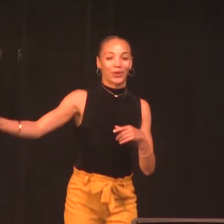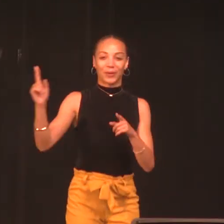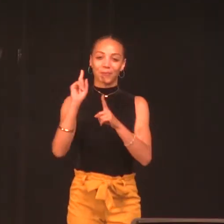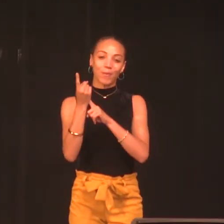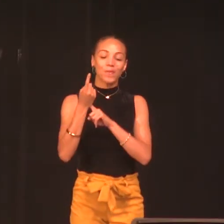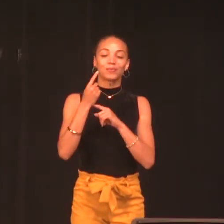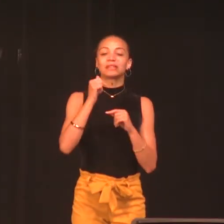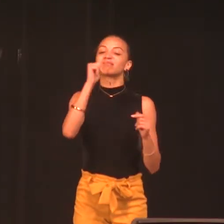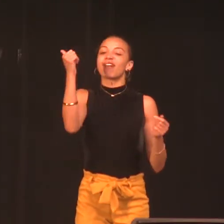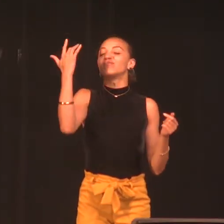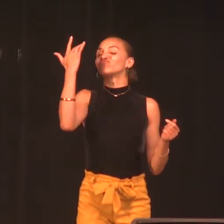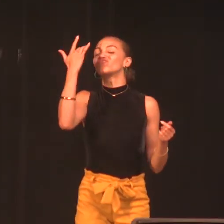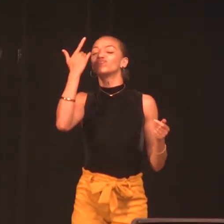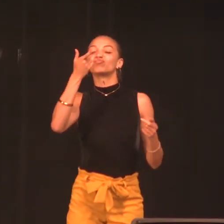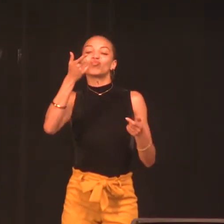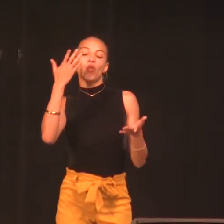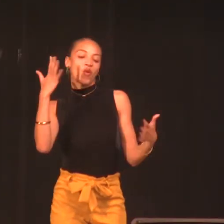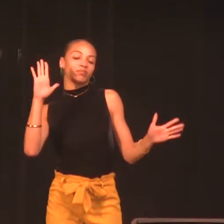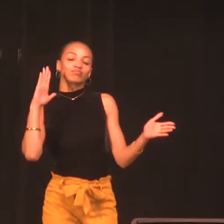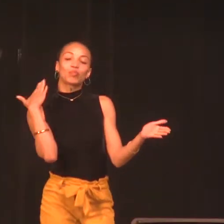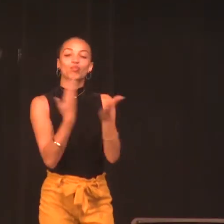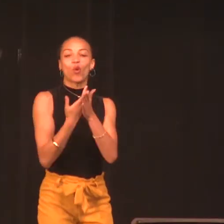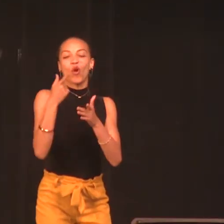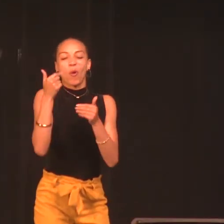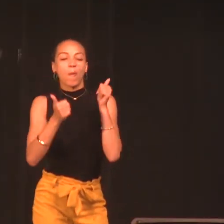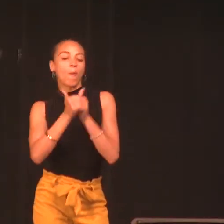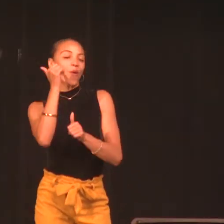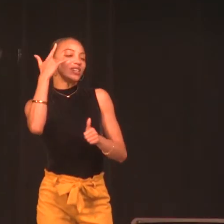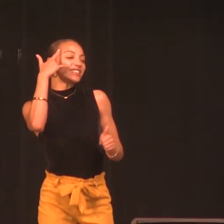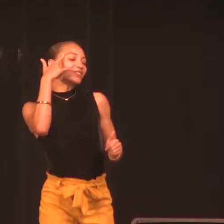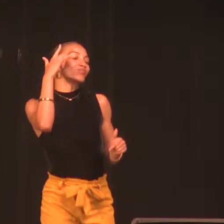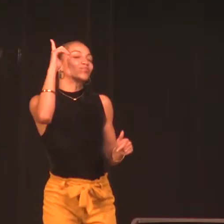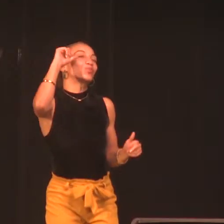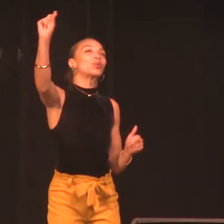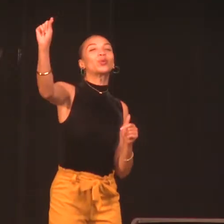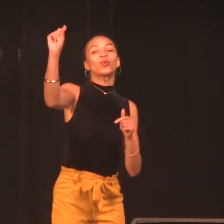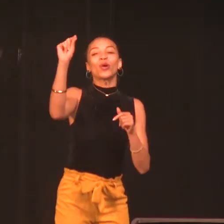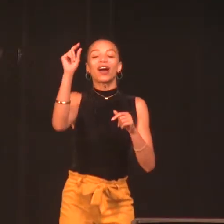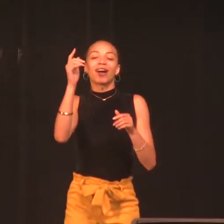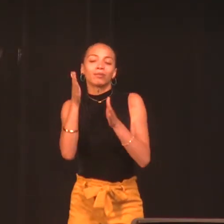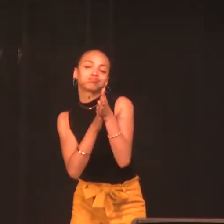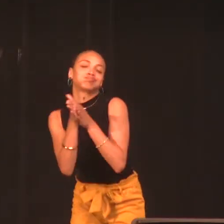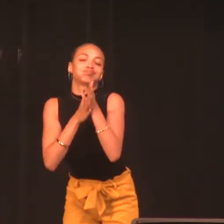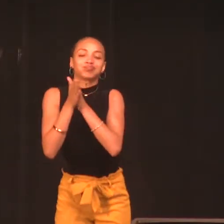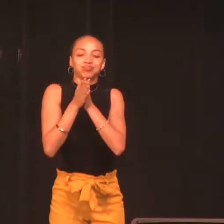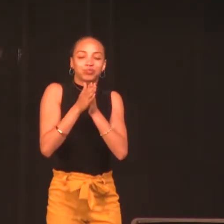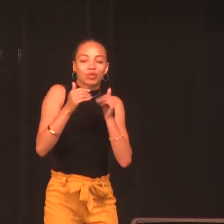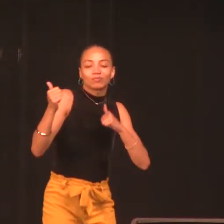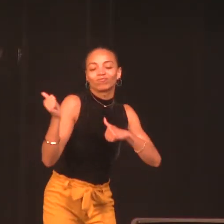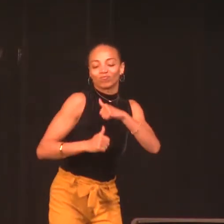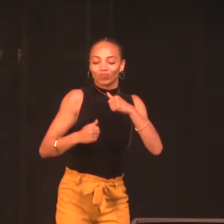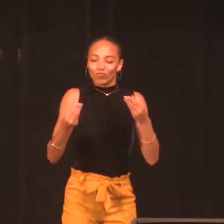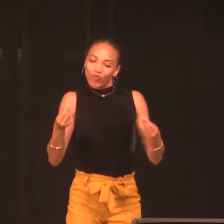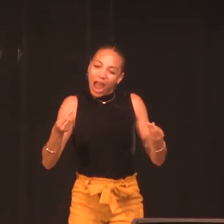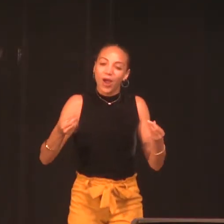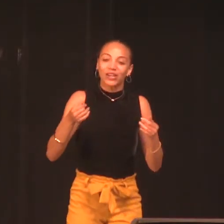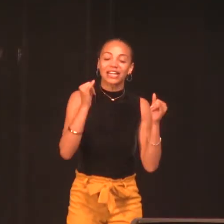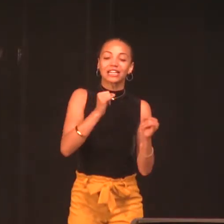This is a golden moment. You made it, and you have pursued your dreams with